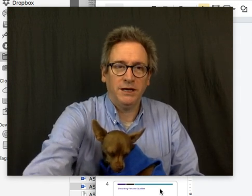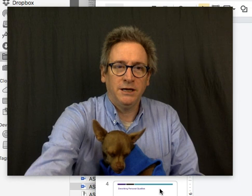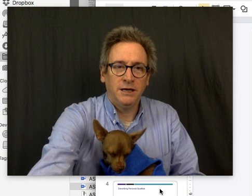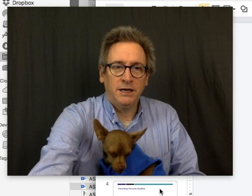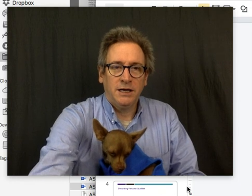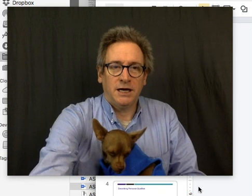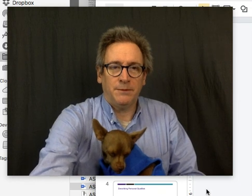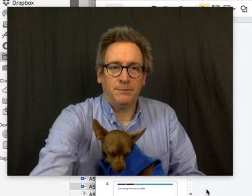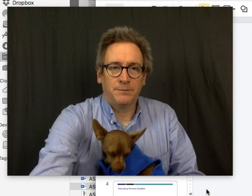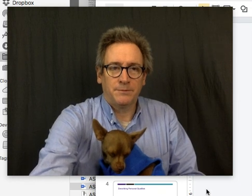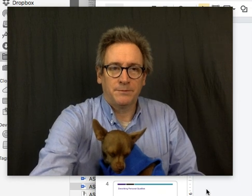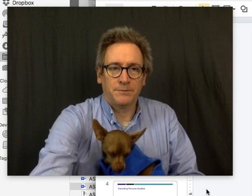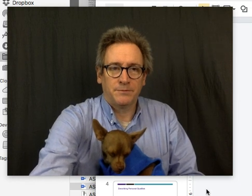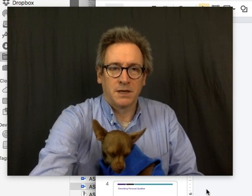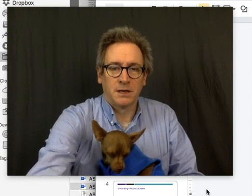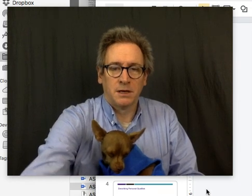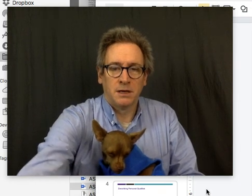buddy.